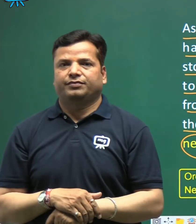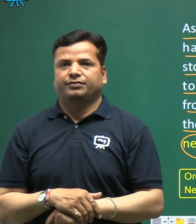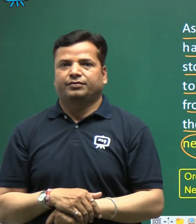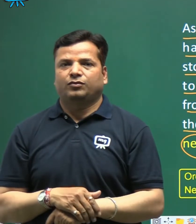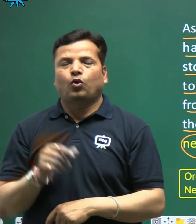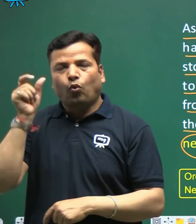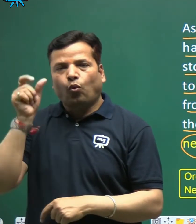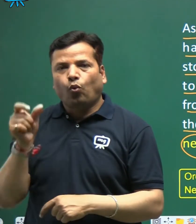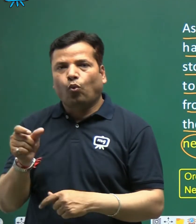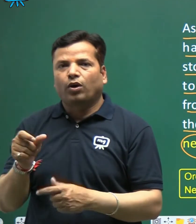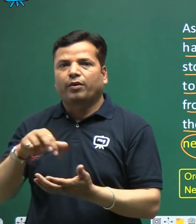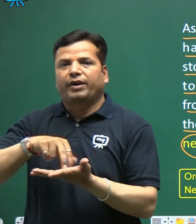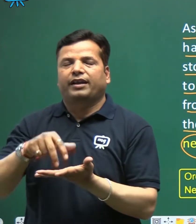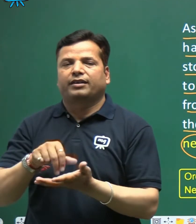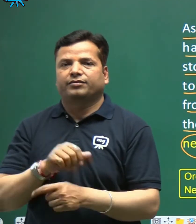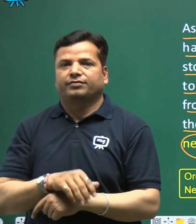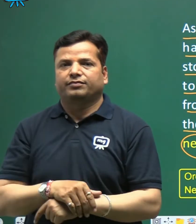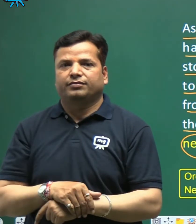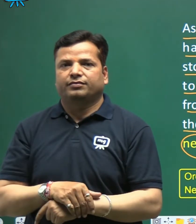Word meanings: